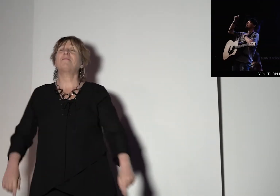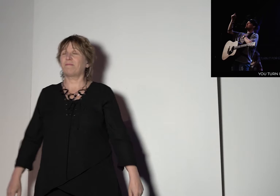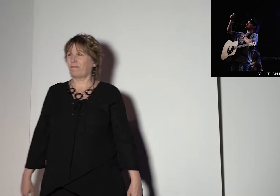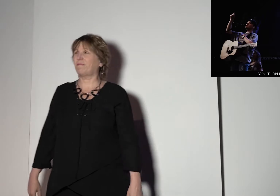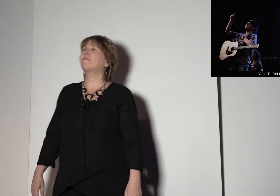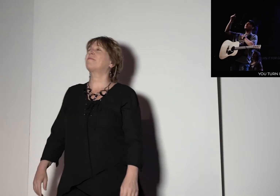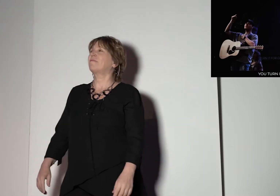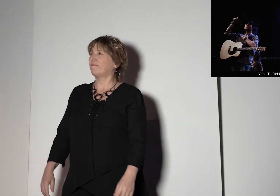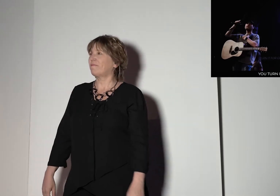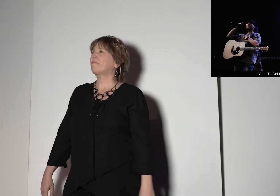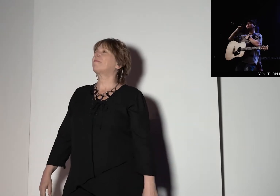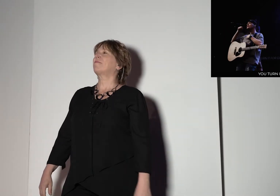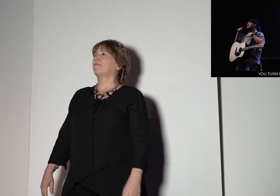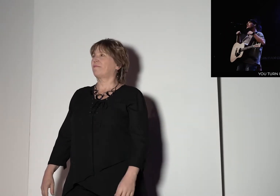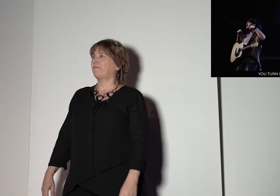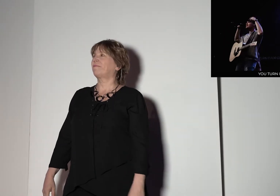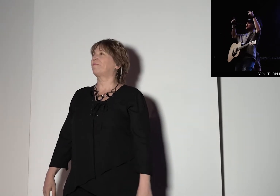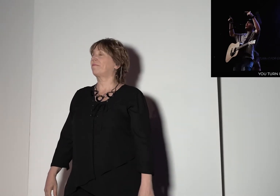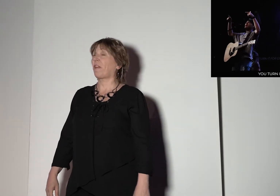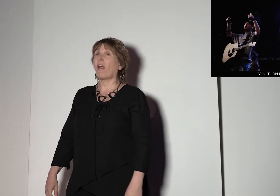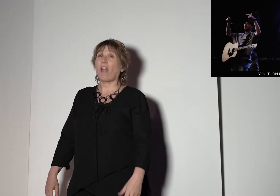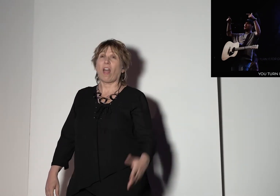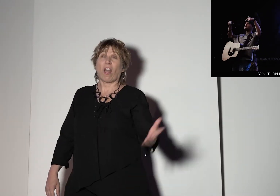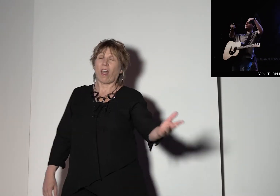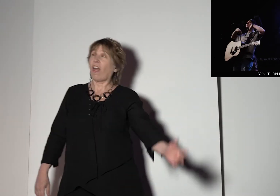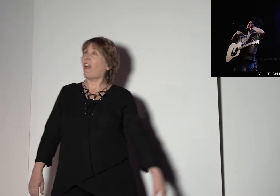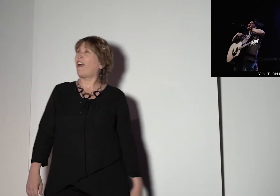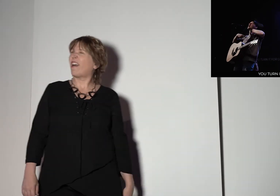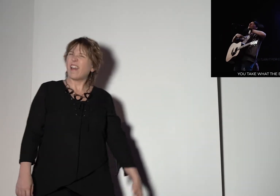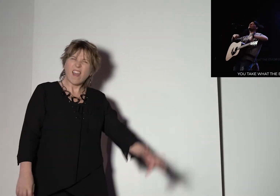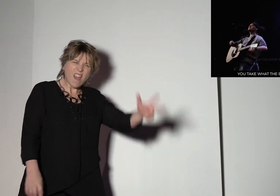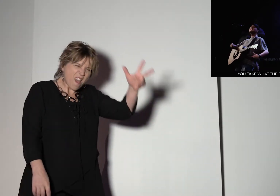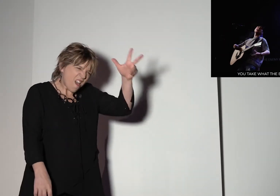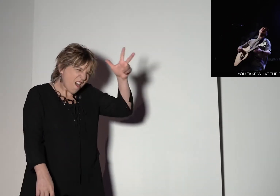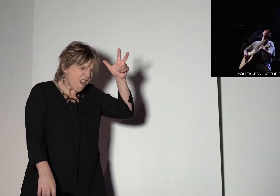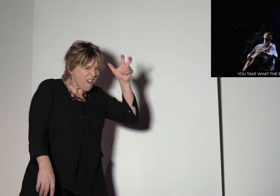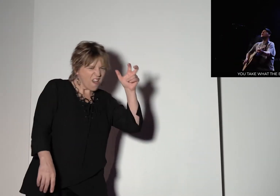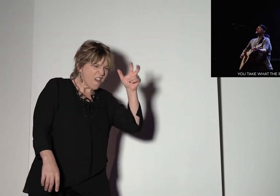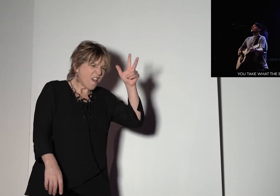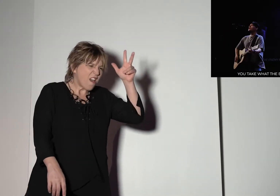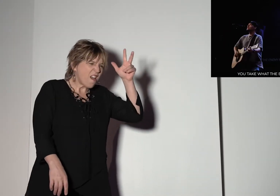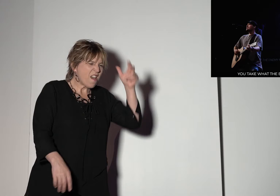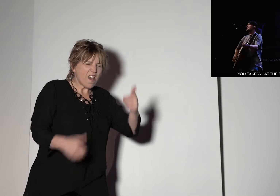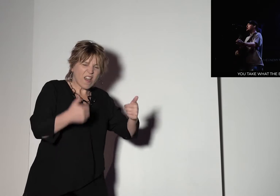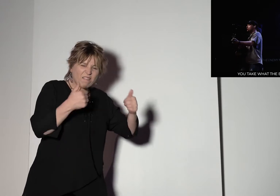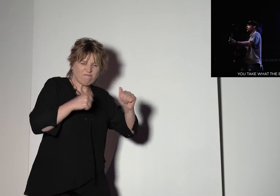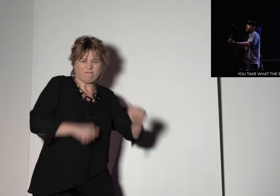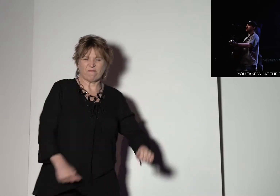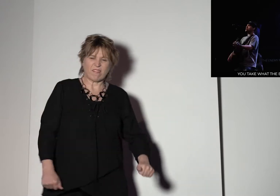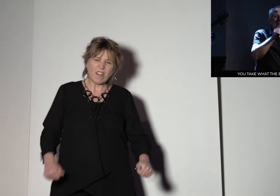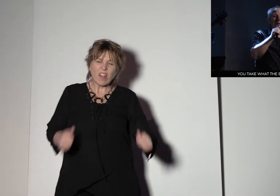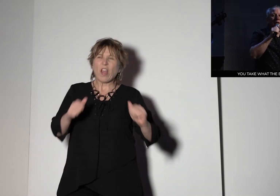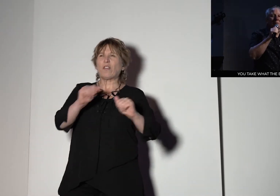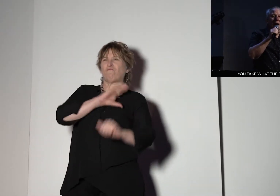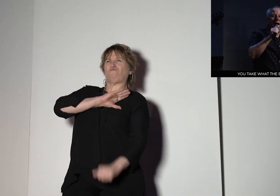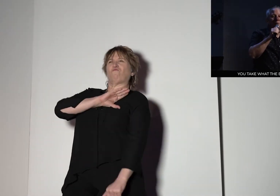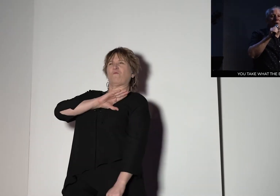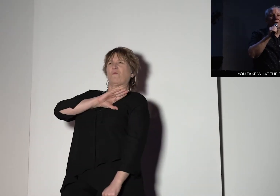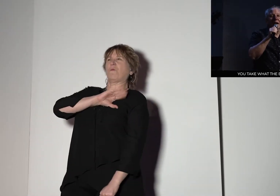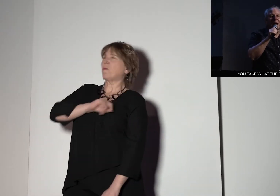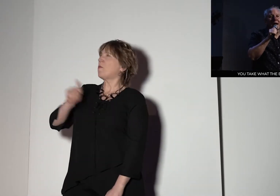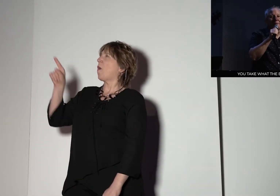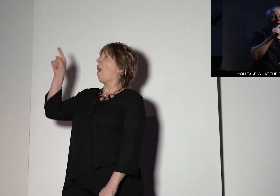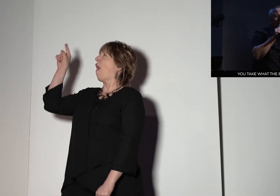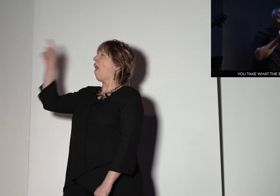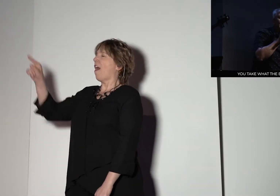You turn it for good. He's turning things around. Say it. You take what the enemy meant